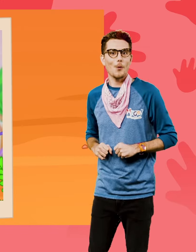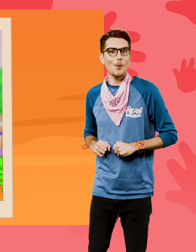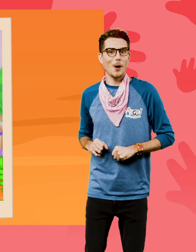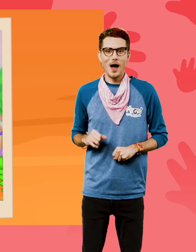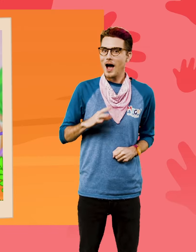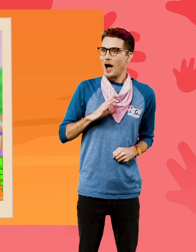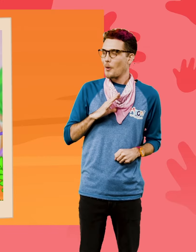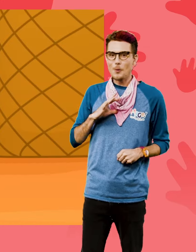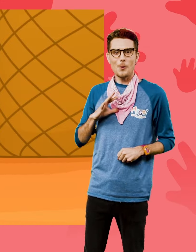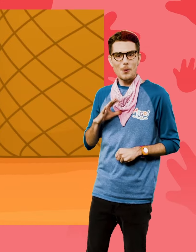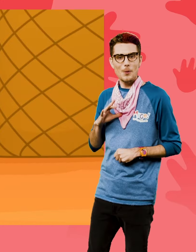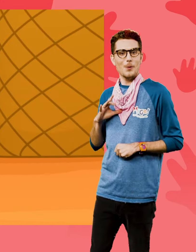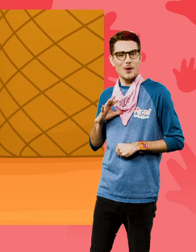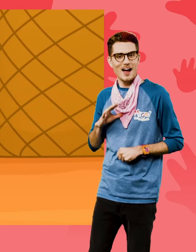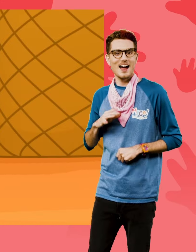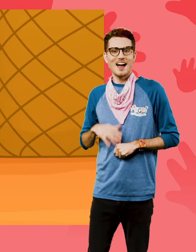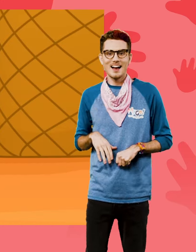Cool!